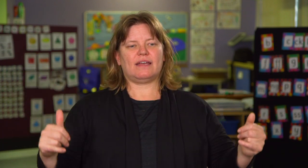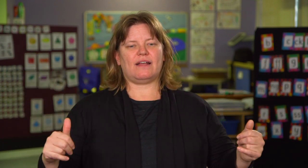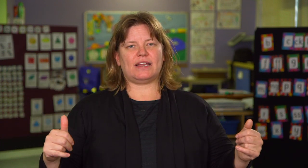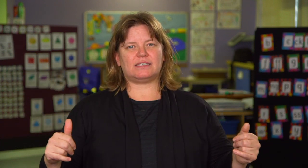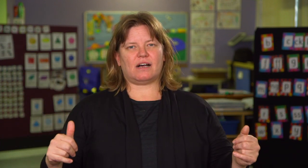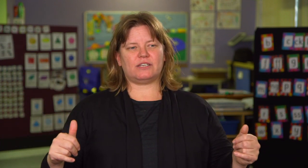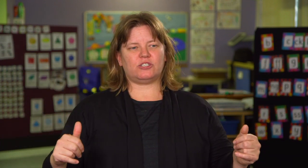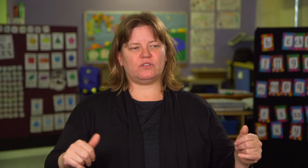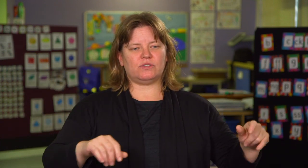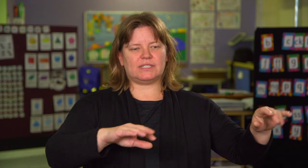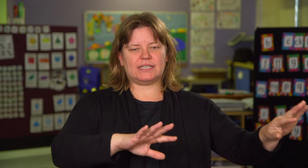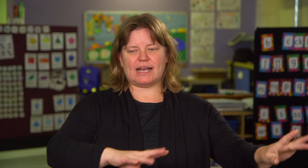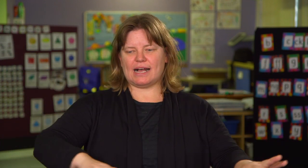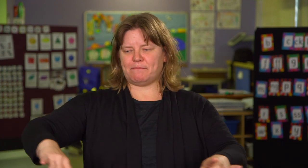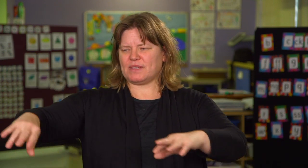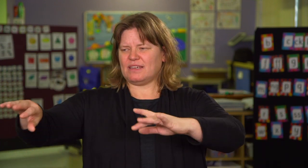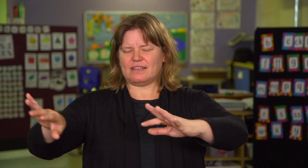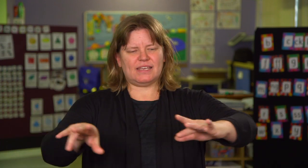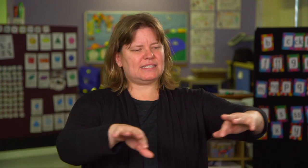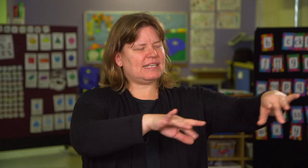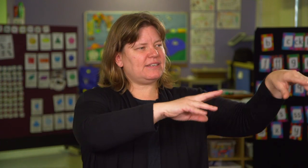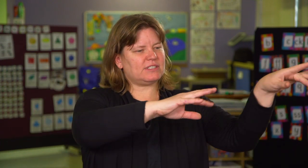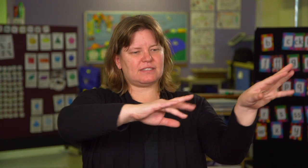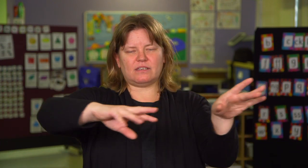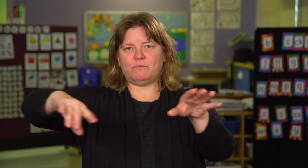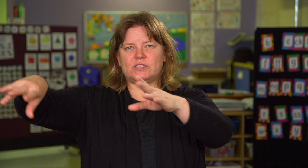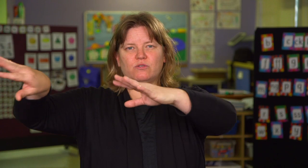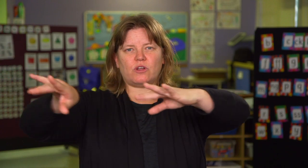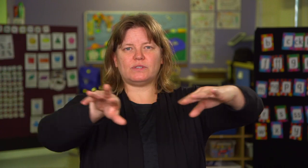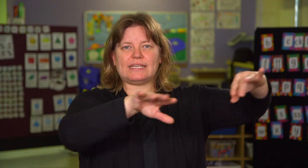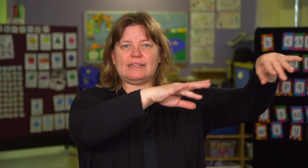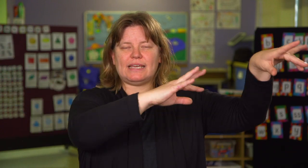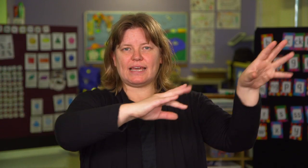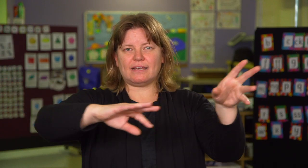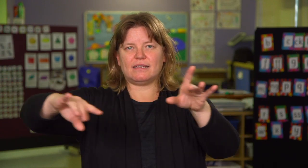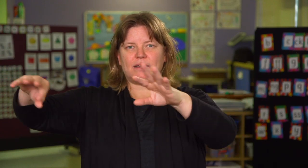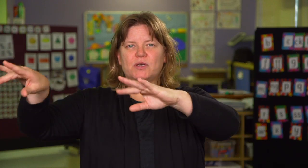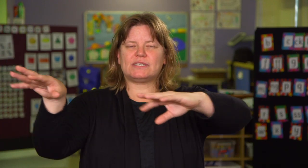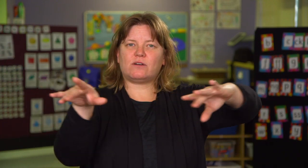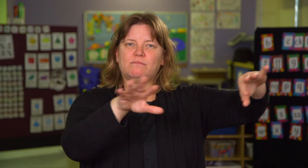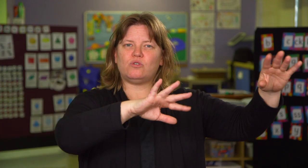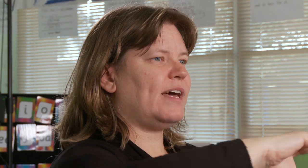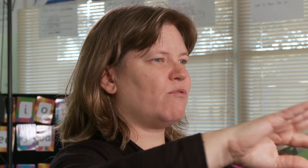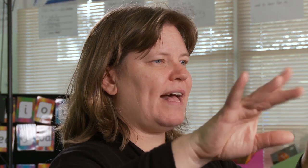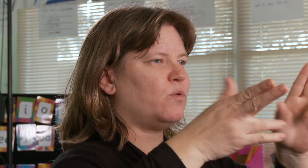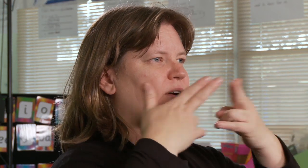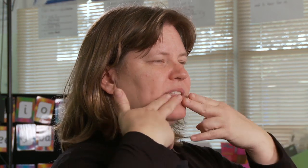And they decided to use this as if it's musical notes in the air, because they could move that around, whereas the